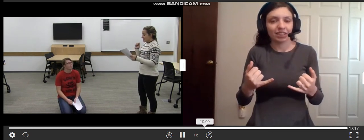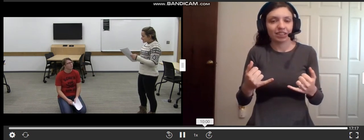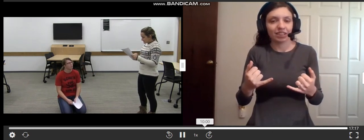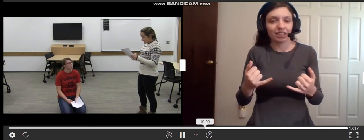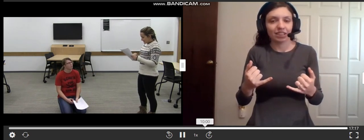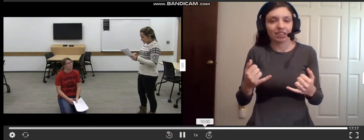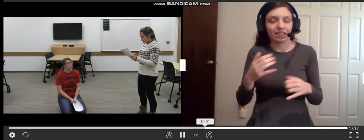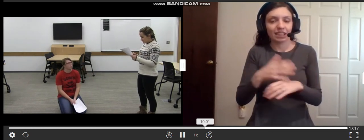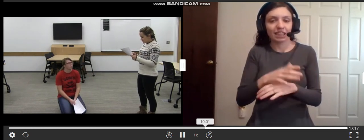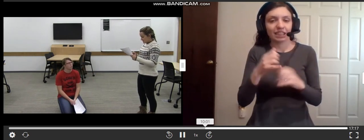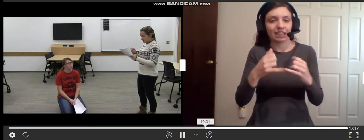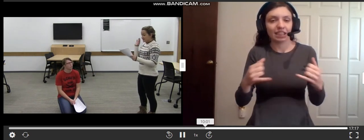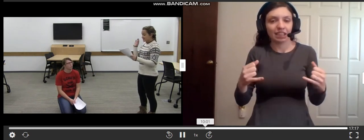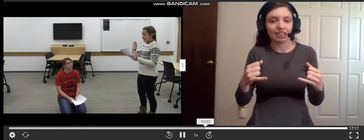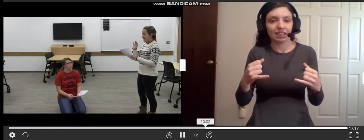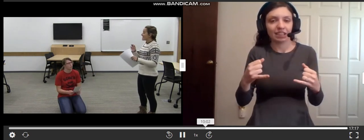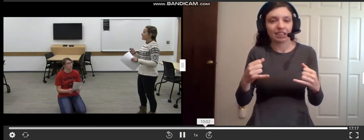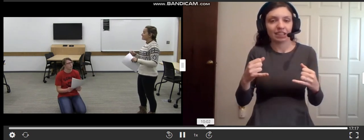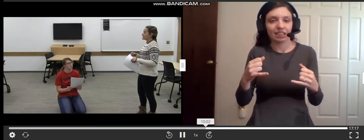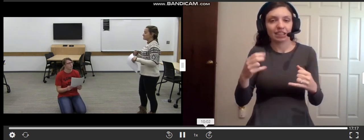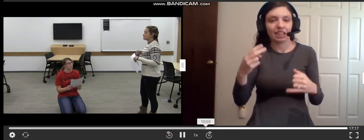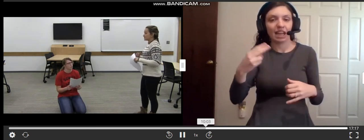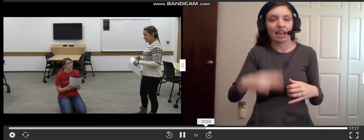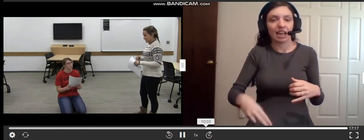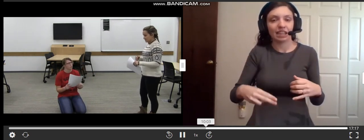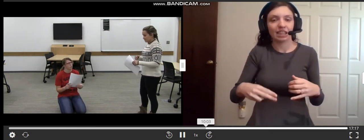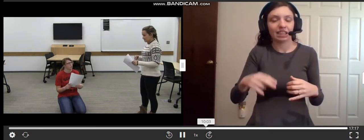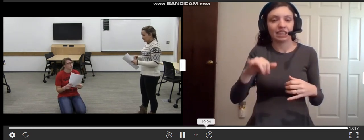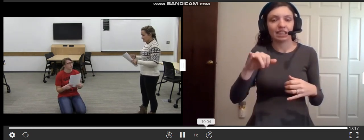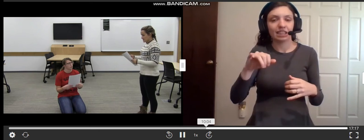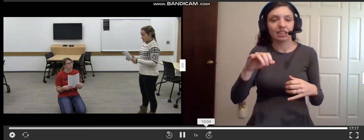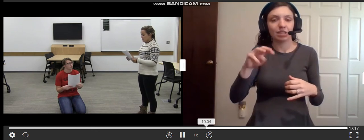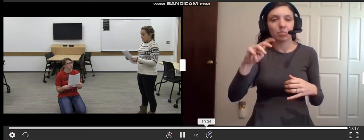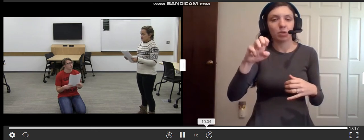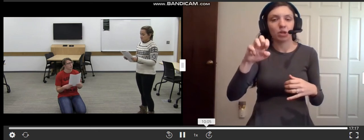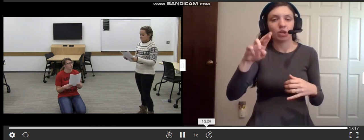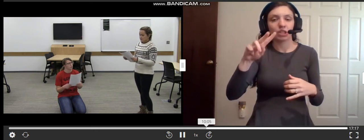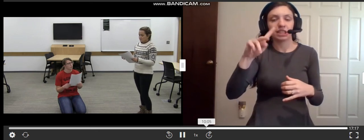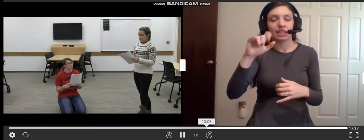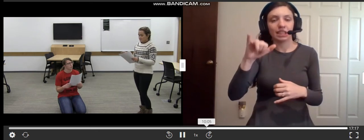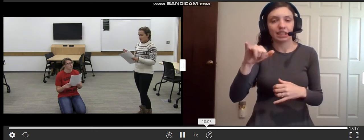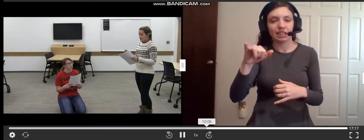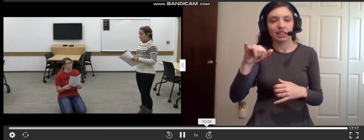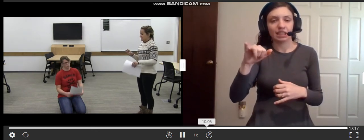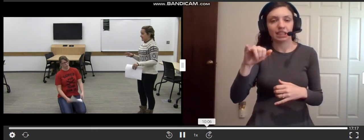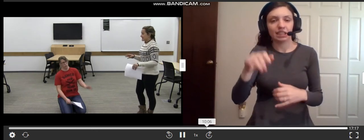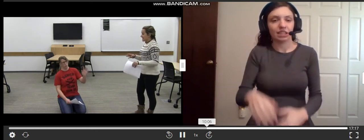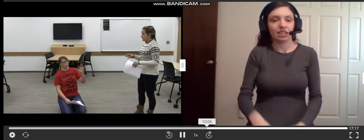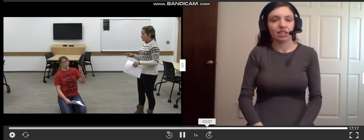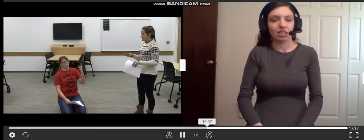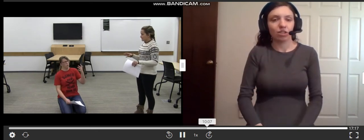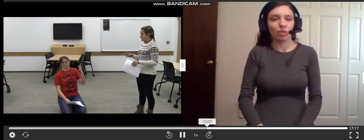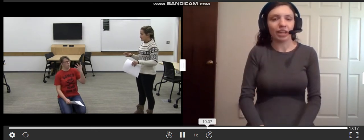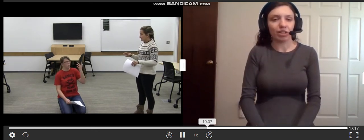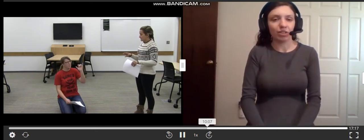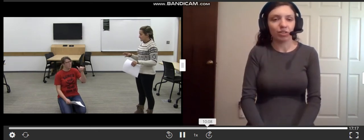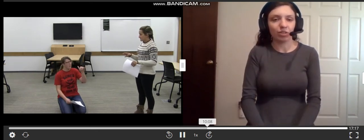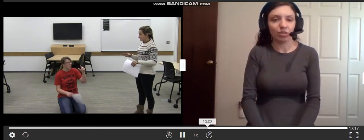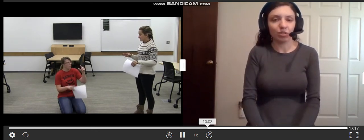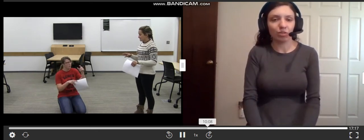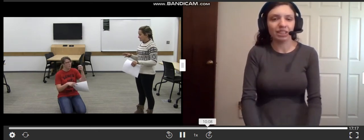the next line, let me find it, is hell is murky. So before you say hell...